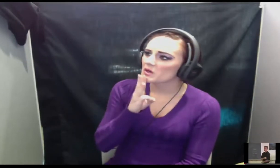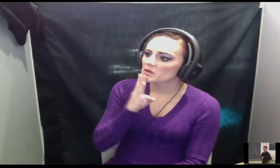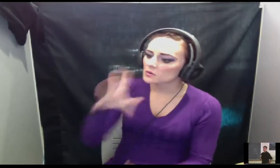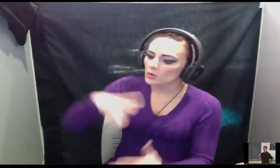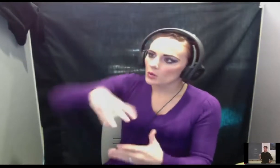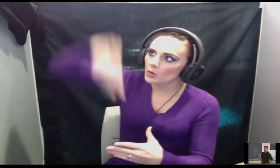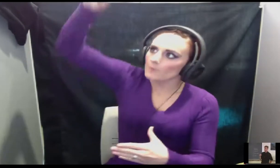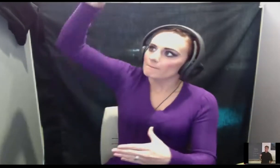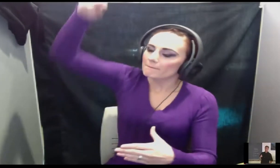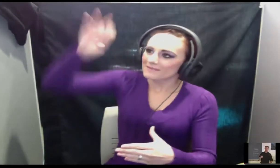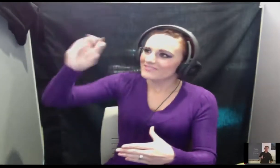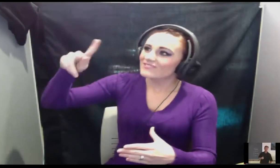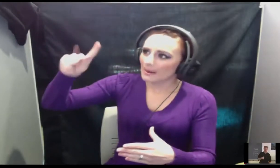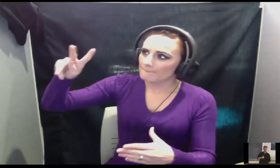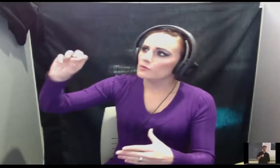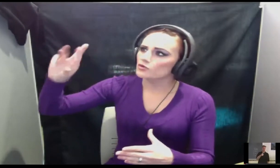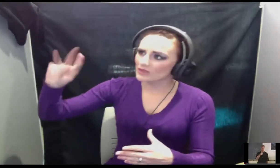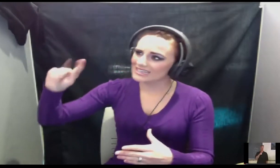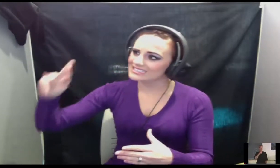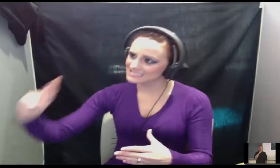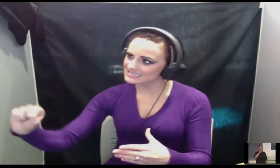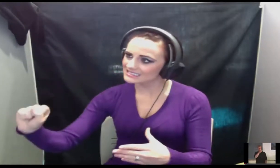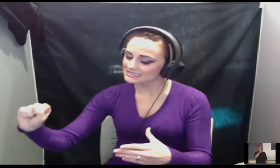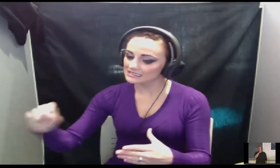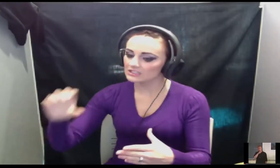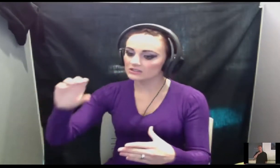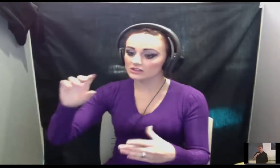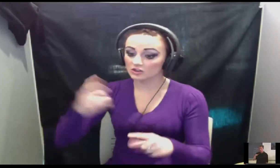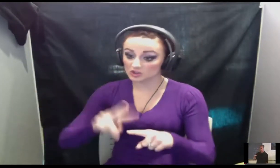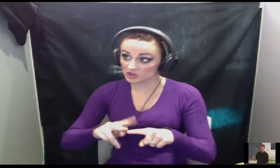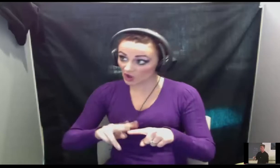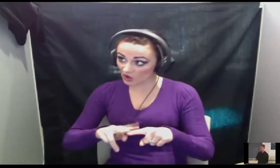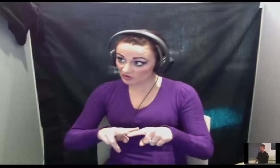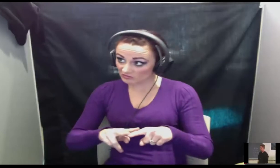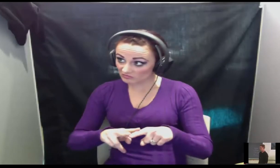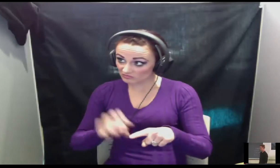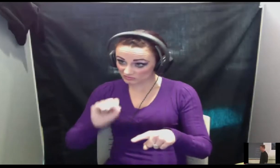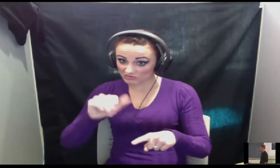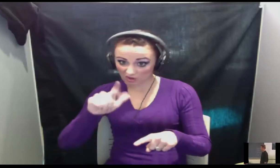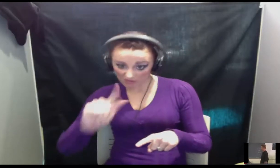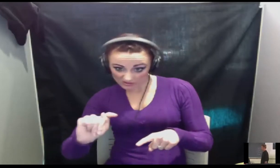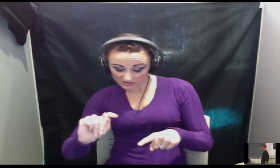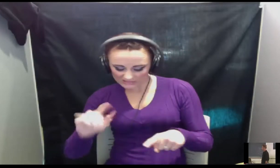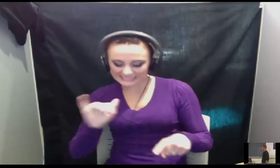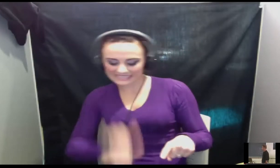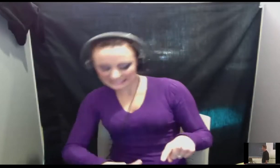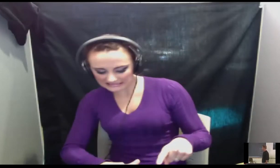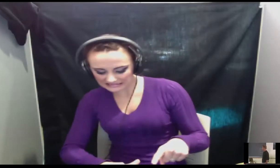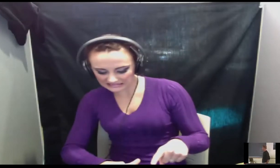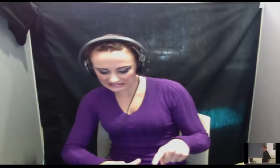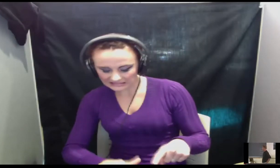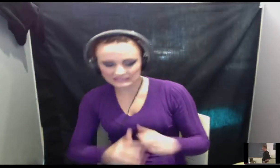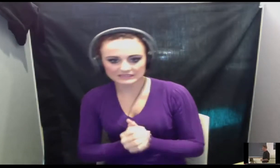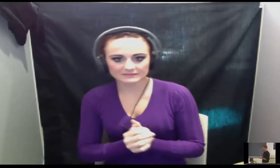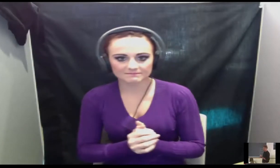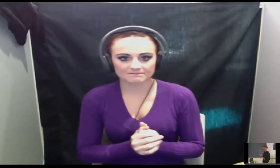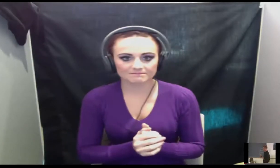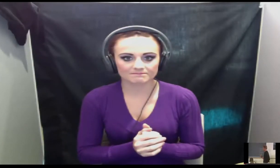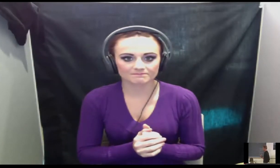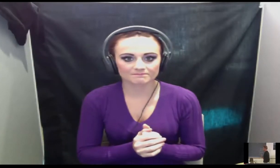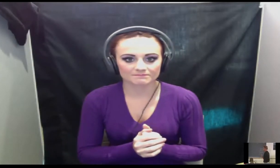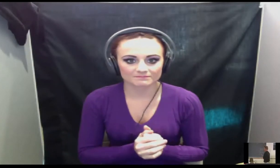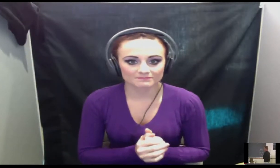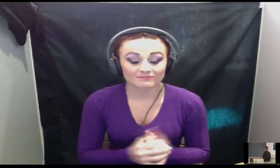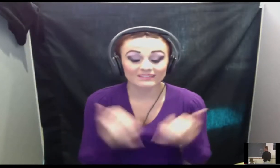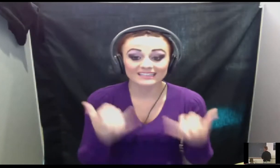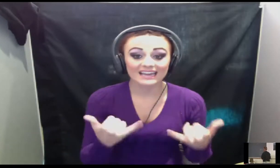Okay. Salt stays, the evaporation, the water rises to the top, runs down the side. You can collect that fresh water. Now, evaporation, this is